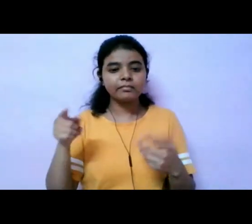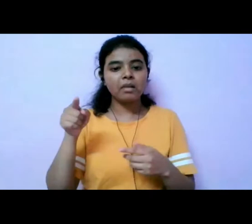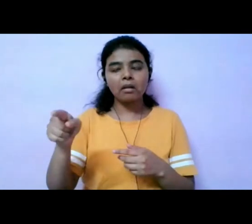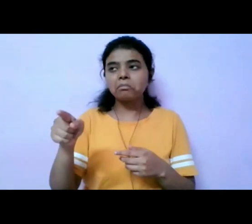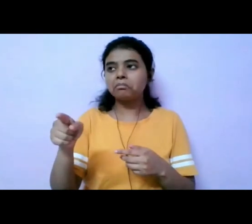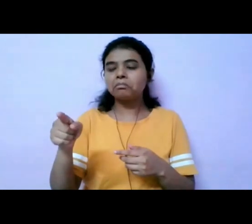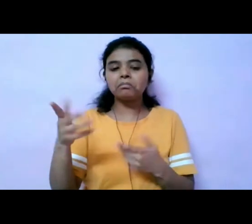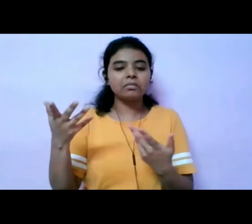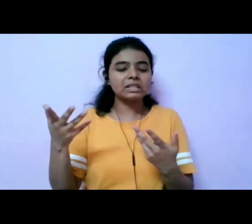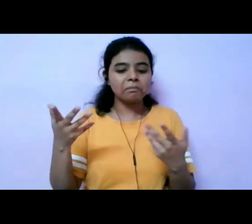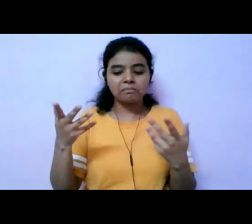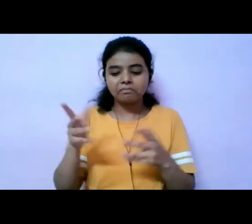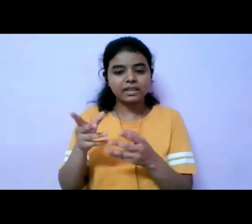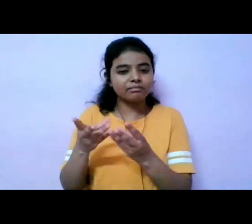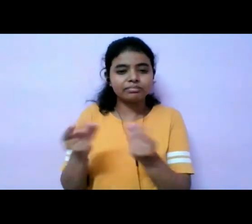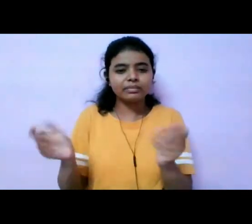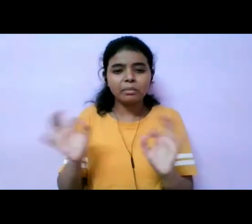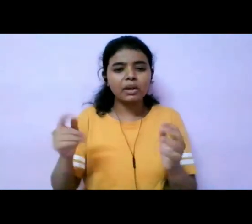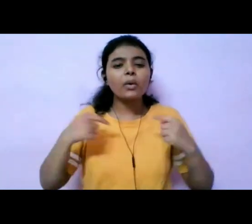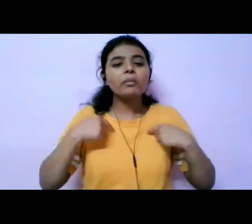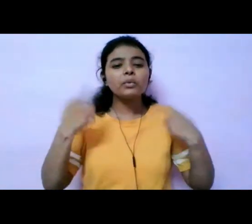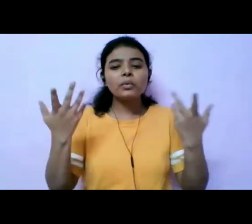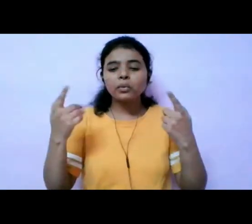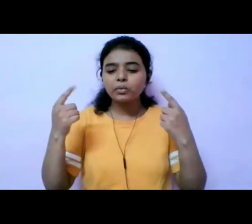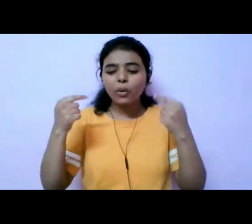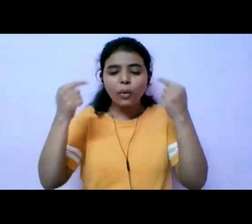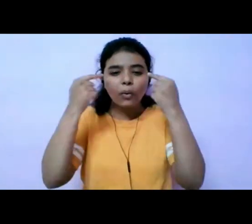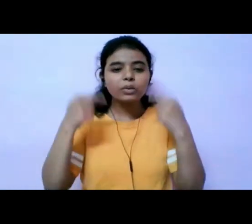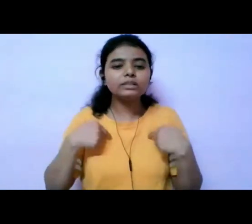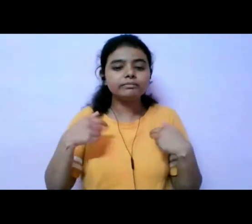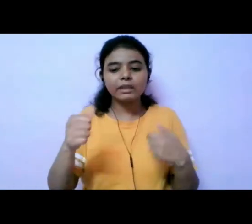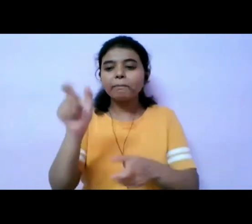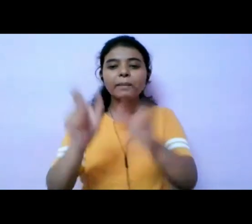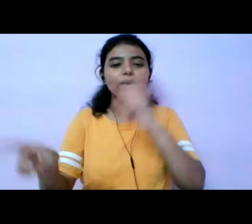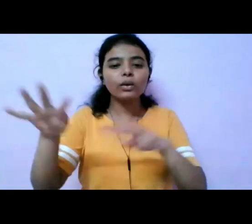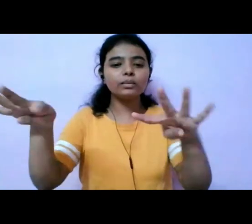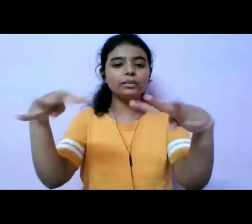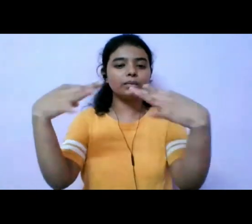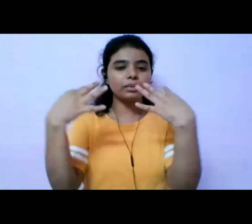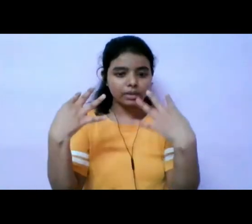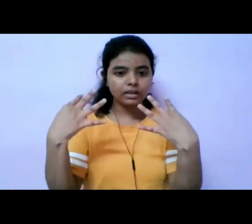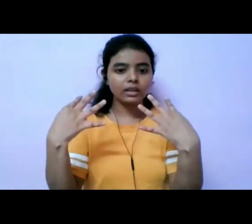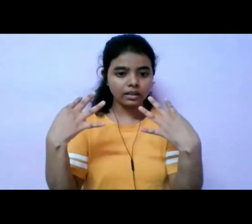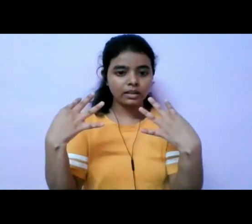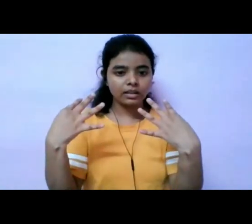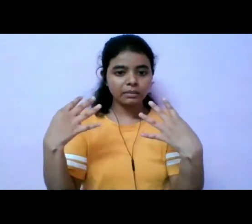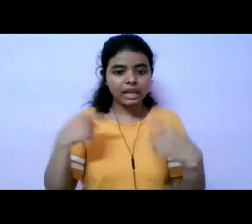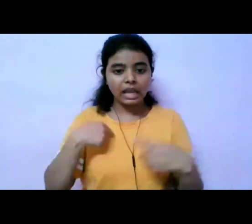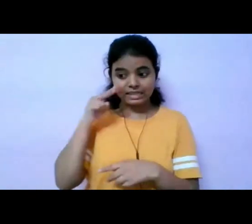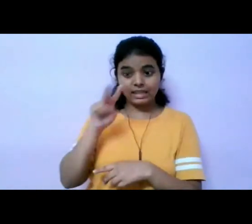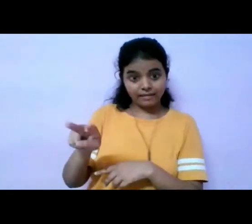bottom immortal, but of the eyes who are always others or else are nothing.